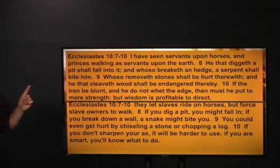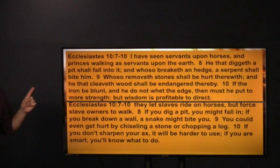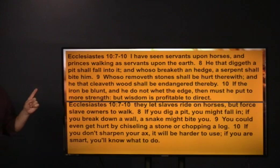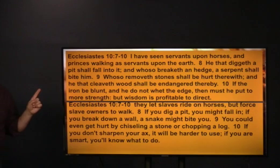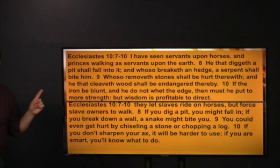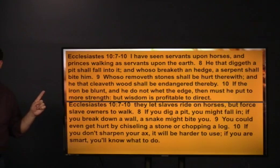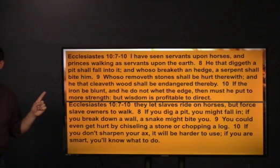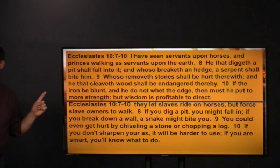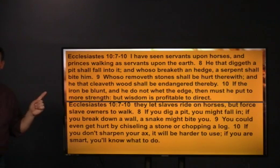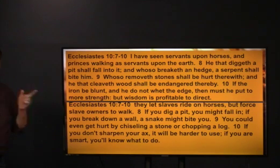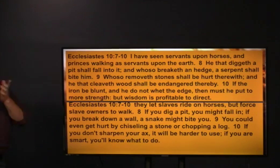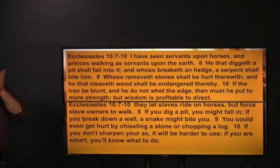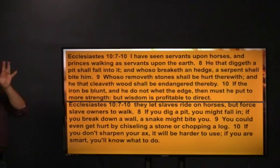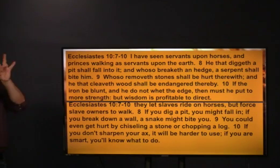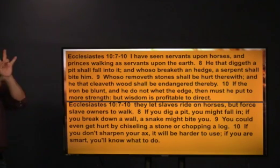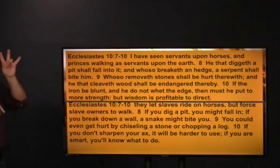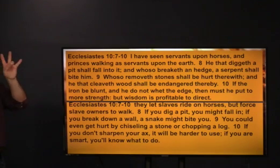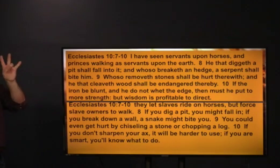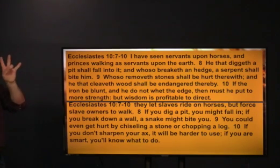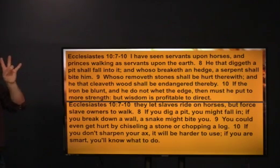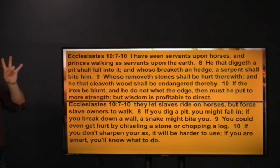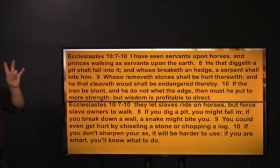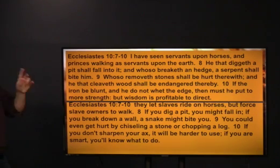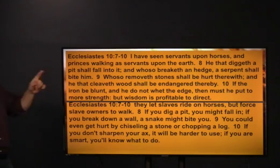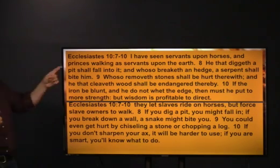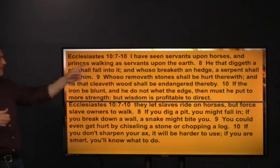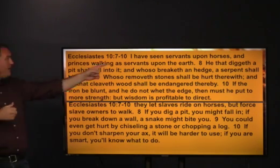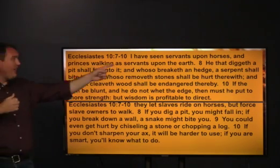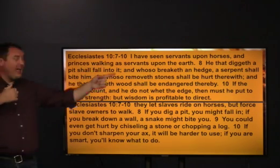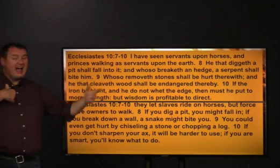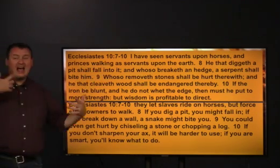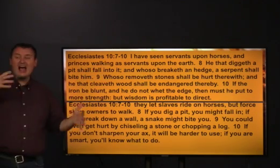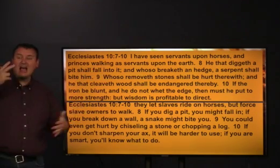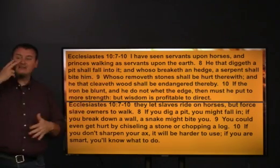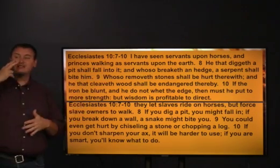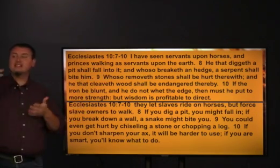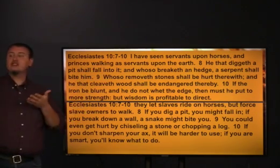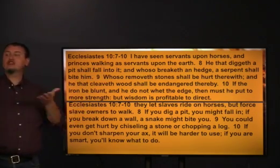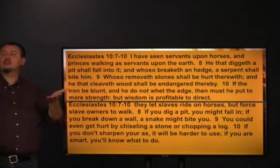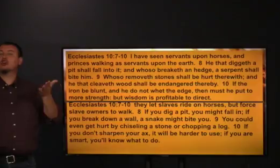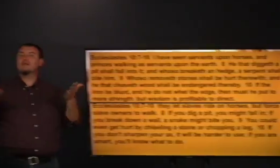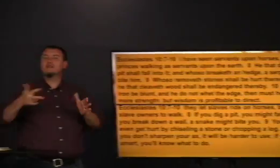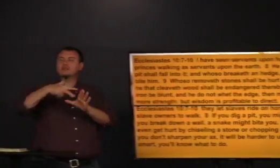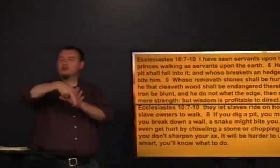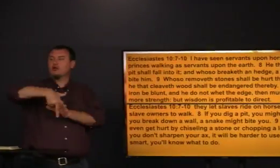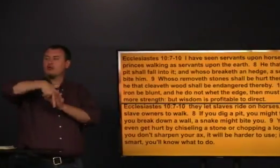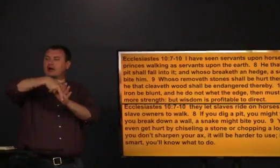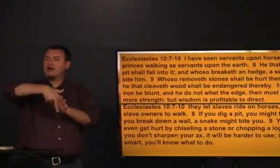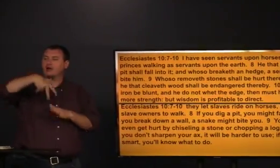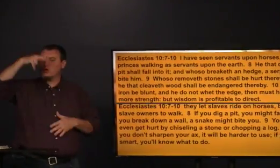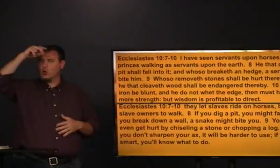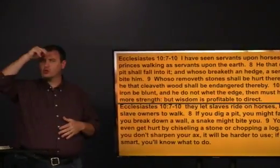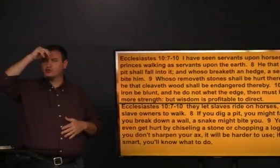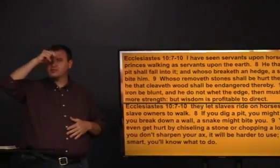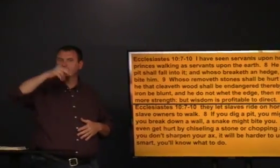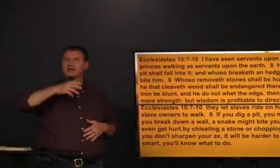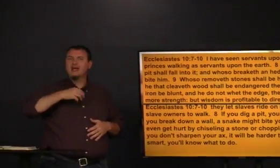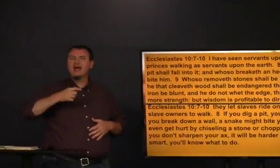Ready? Verse 7 through 10. I've seen servants riding on horses.